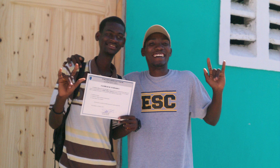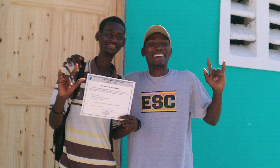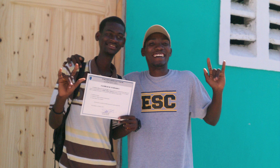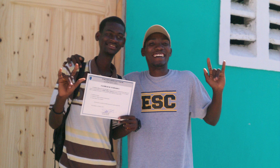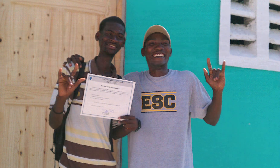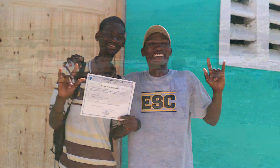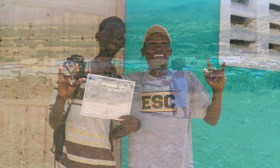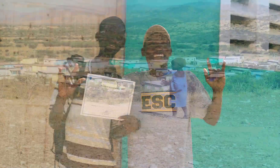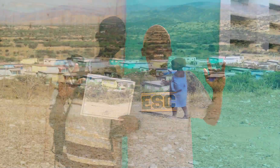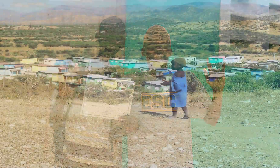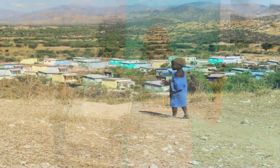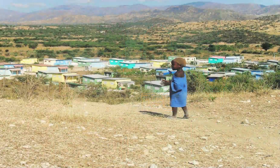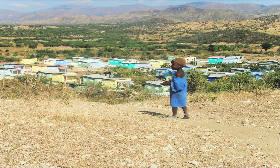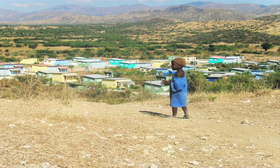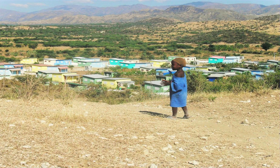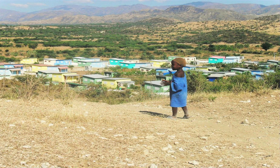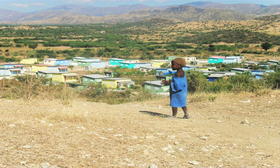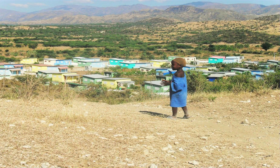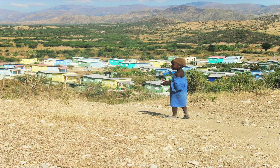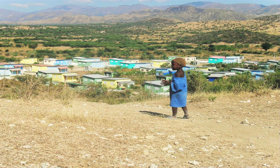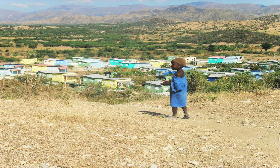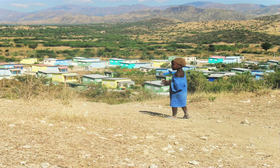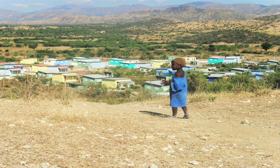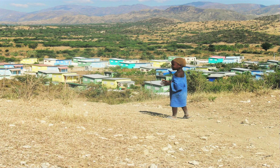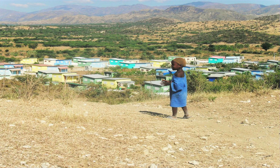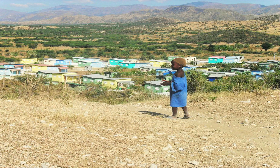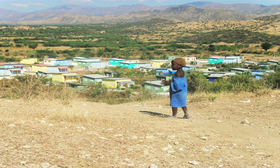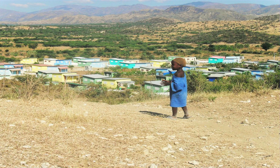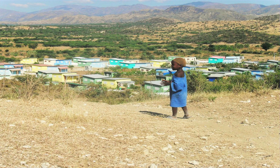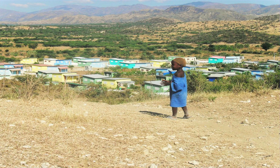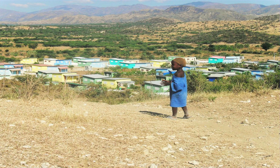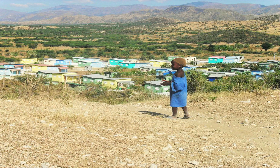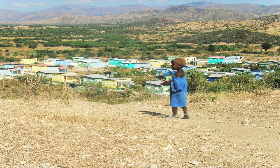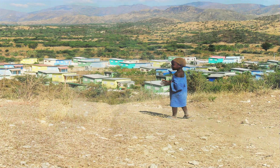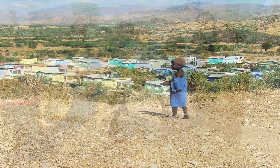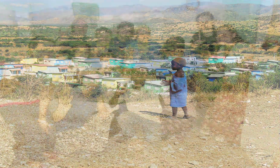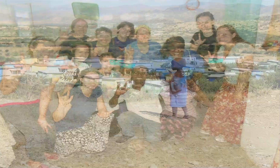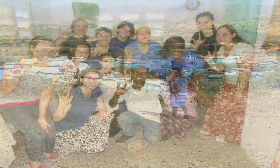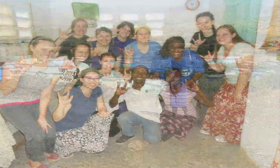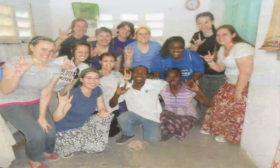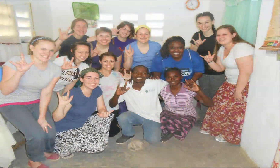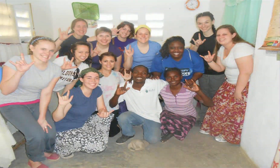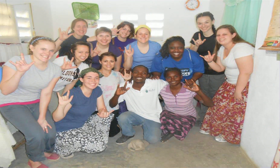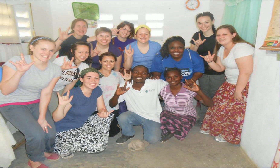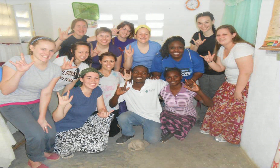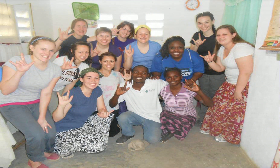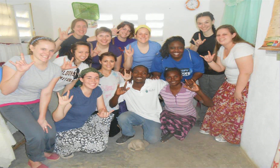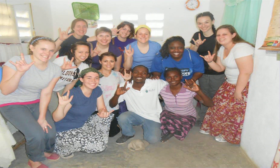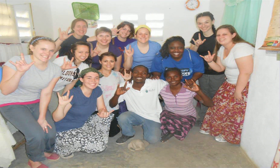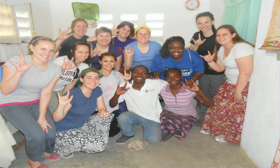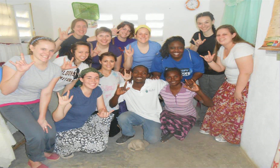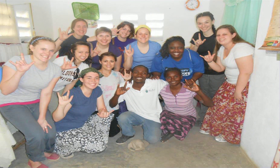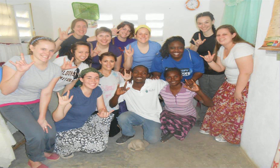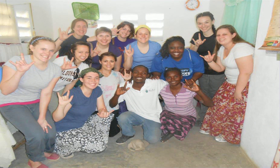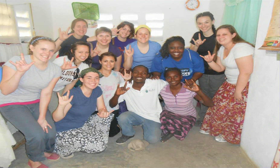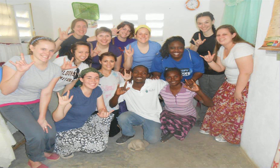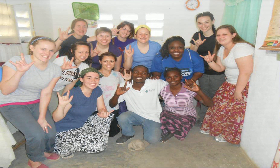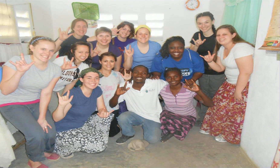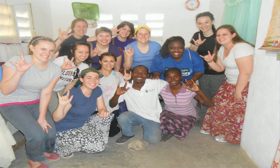language that they're using. They do use Haitian Sign Language, but it's derived from American Sign Language, so the similarities were so much, there were just very